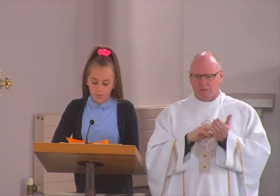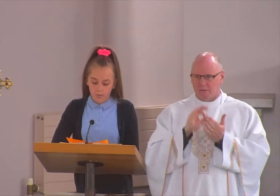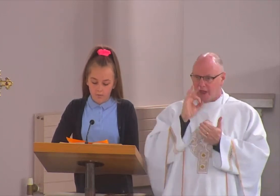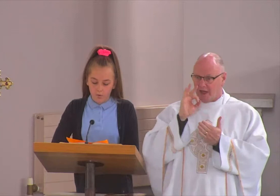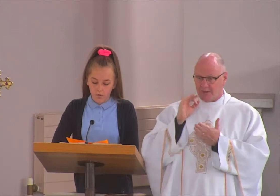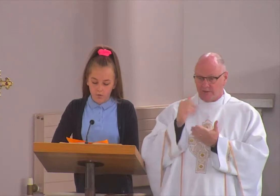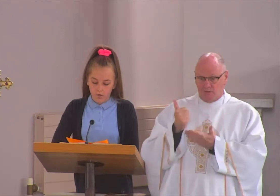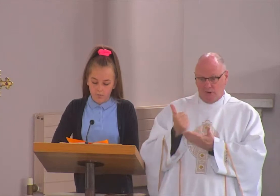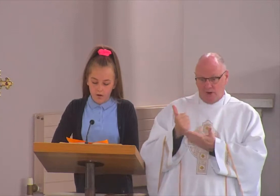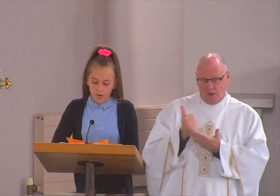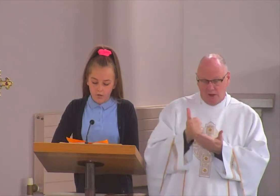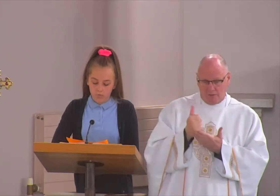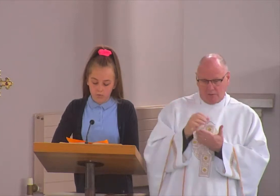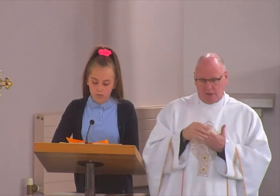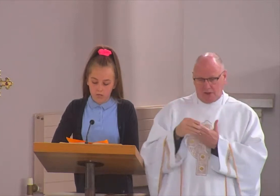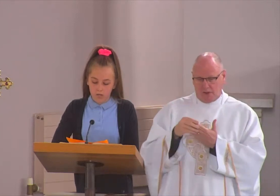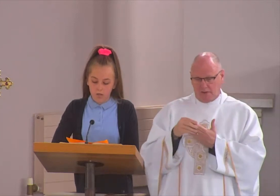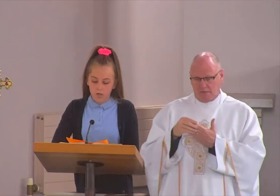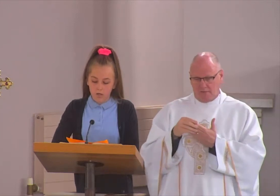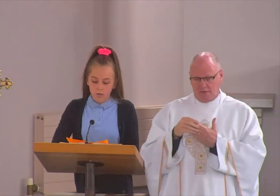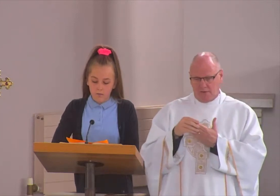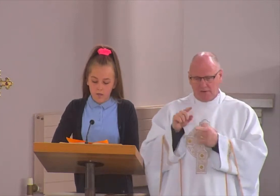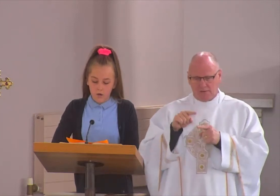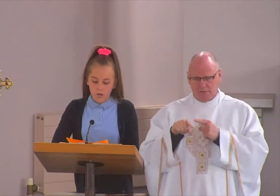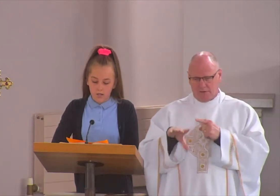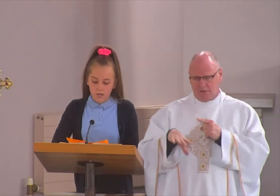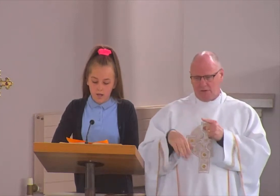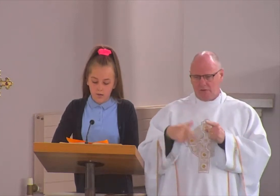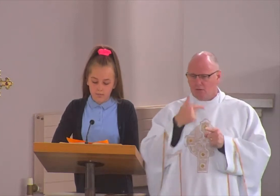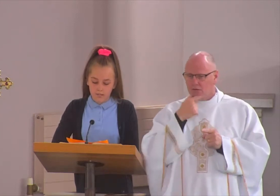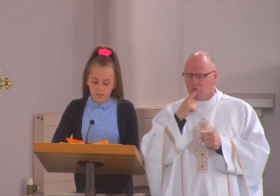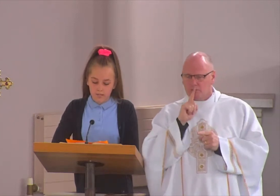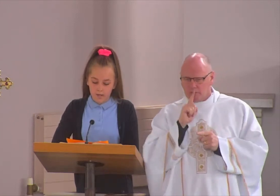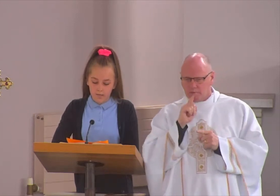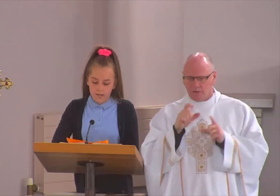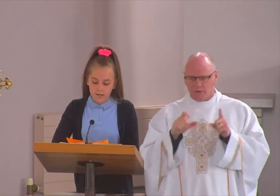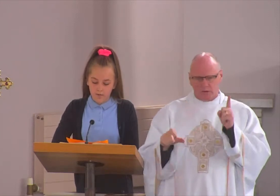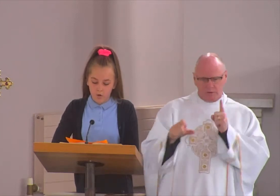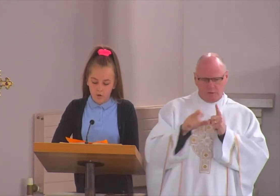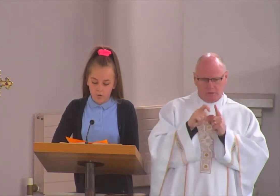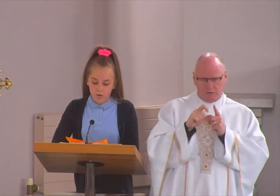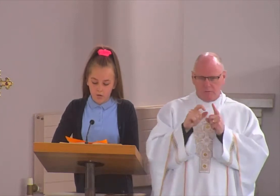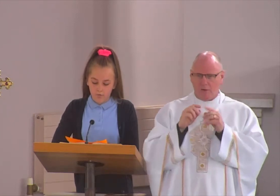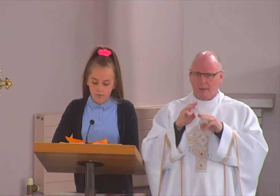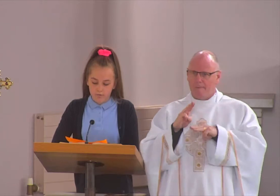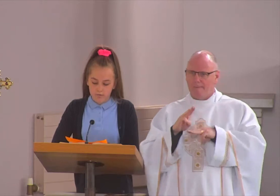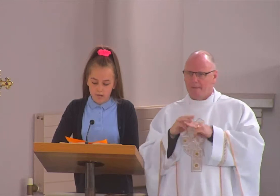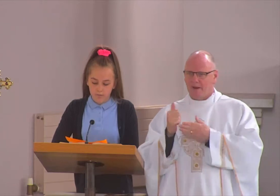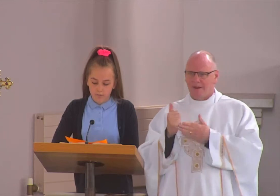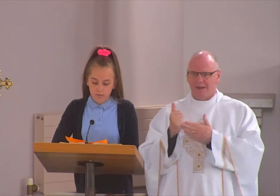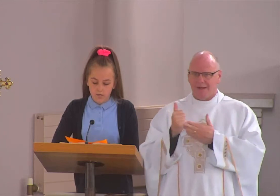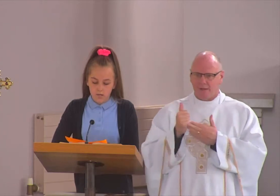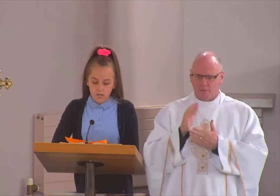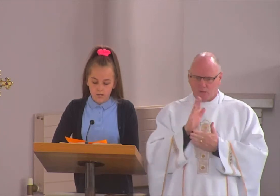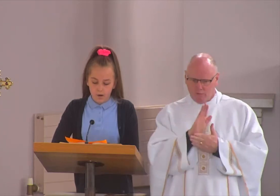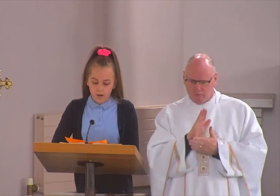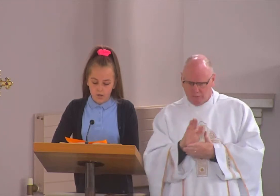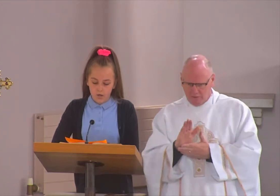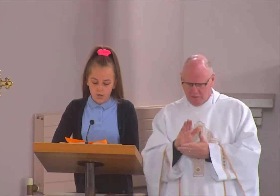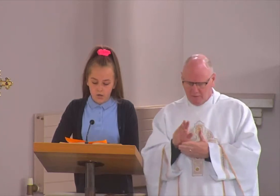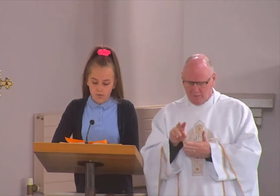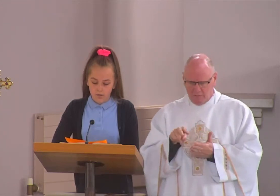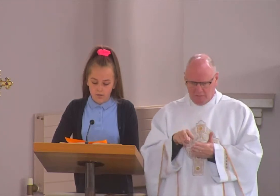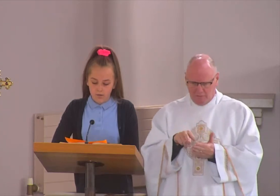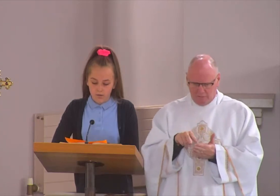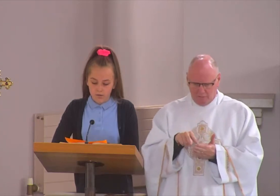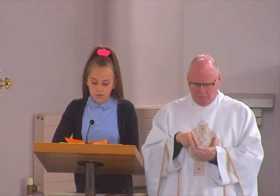young people within our parish community. May Our Lady help to lead them as they follow in her footsteps, spreading her